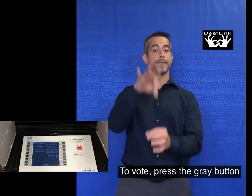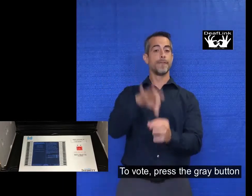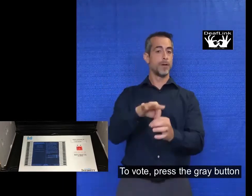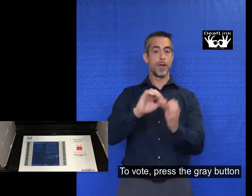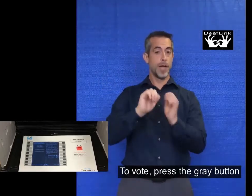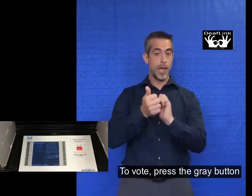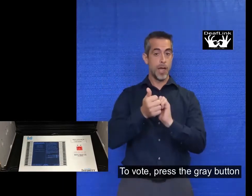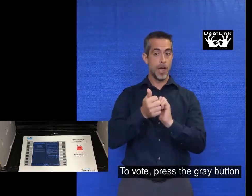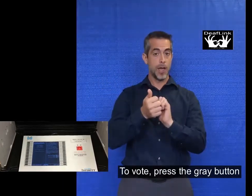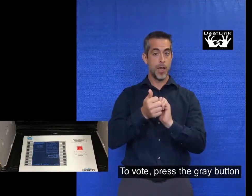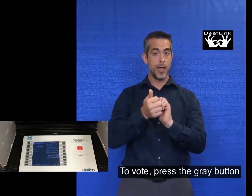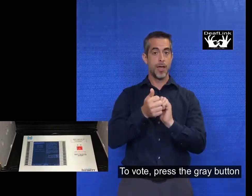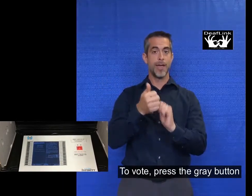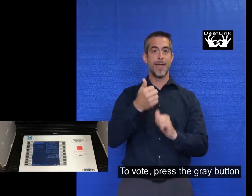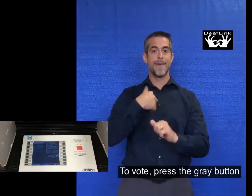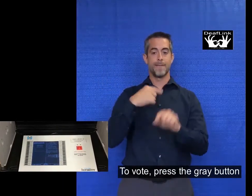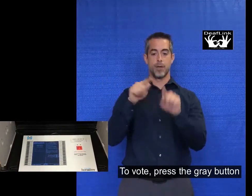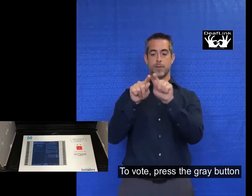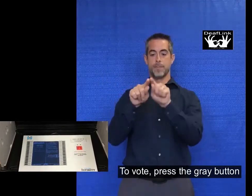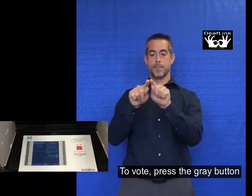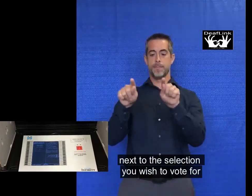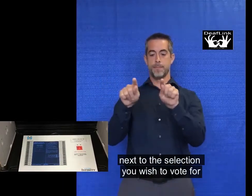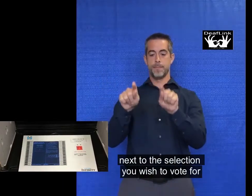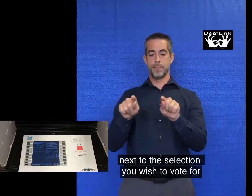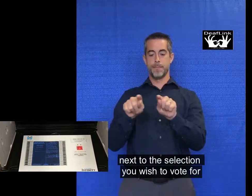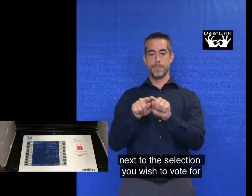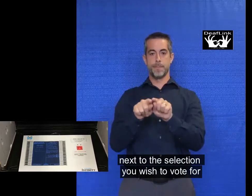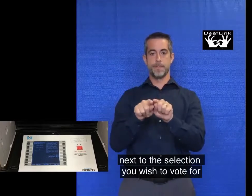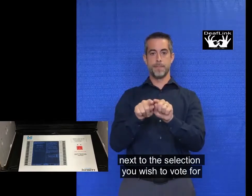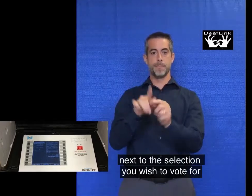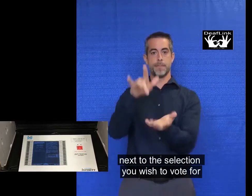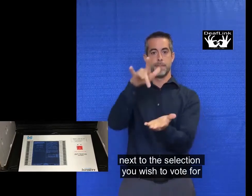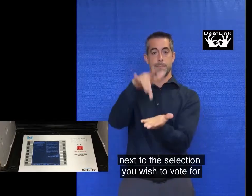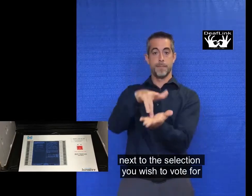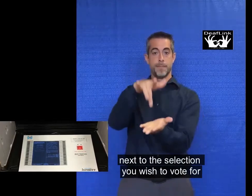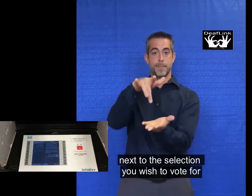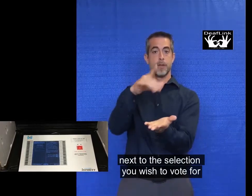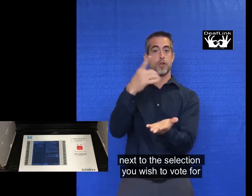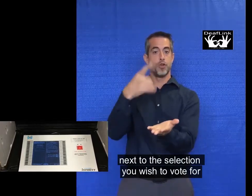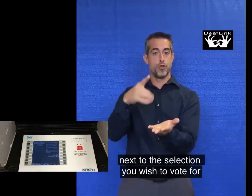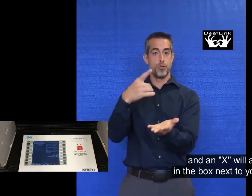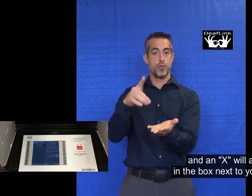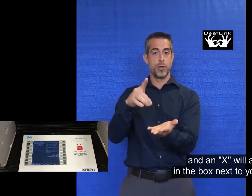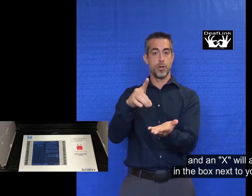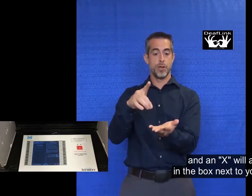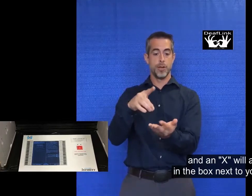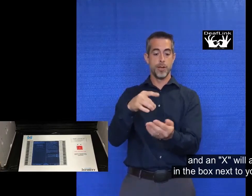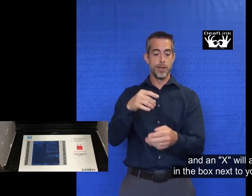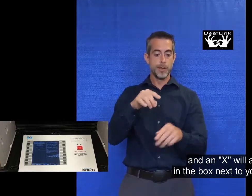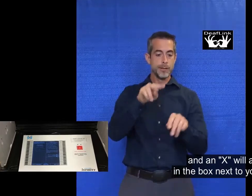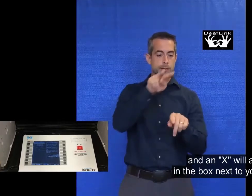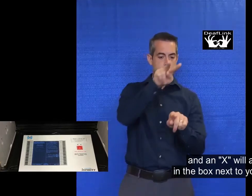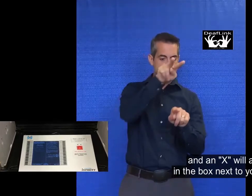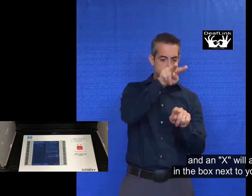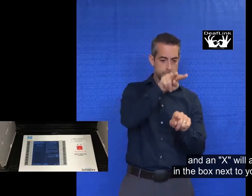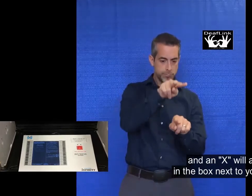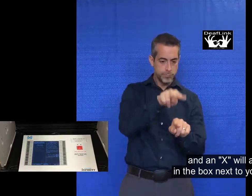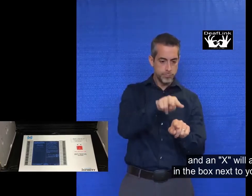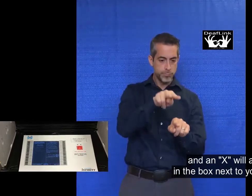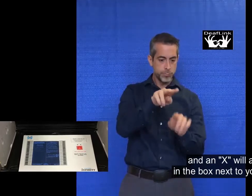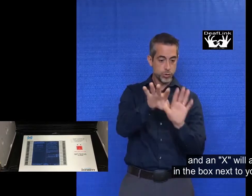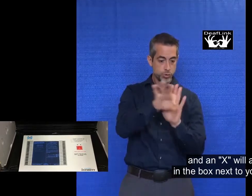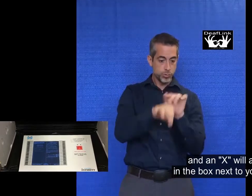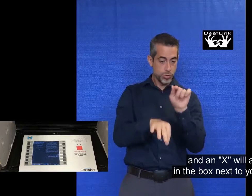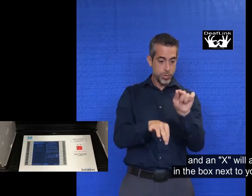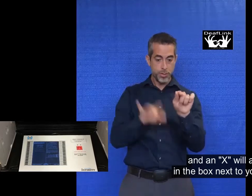To vote, press the gray button next to the selection you wish to vote for, and an X will appear in the box